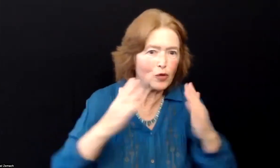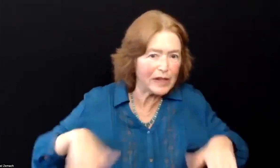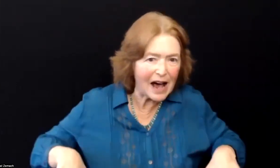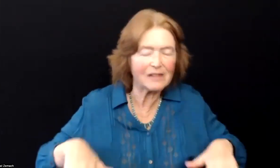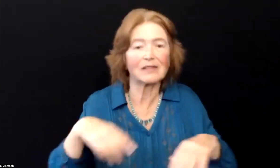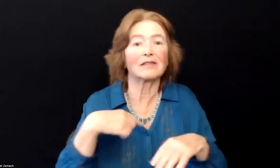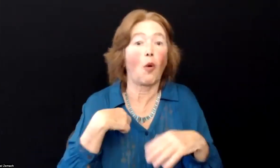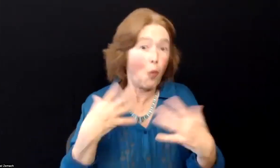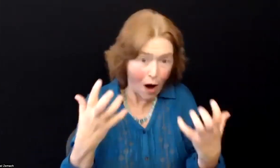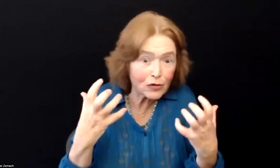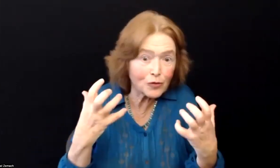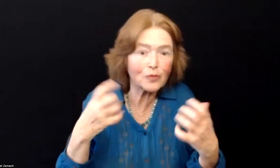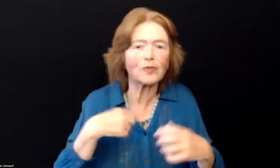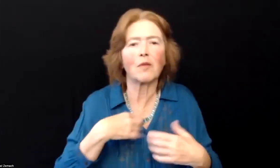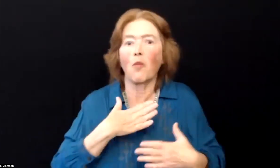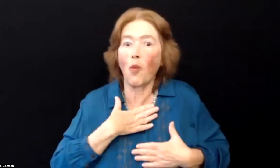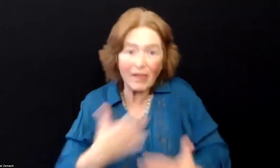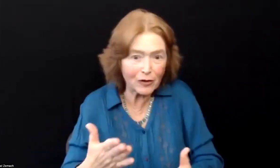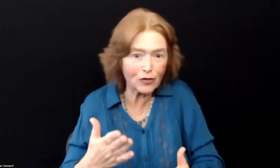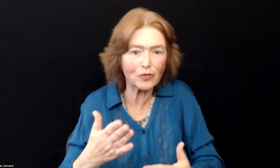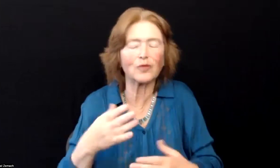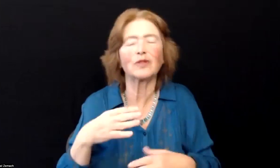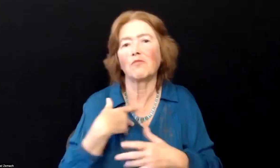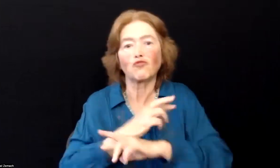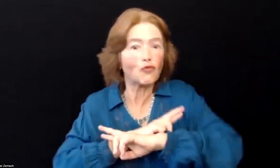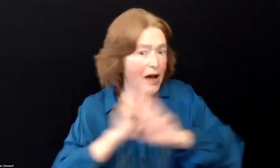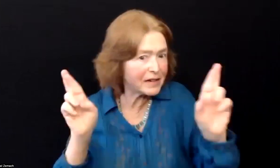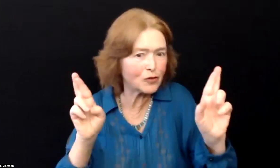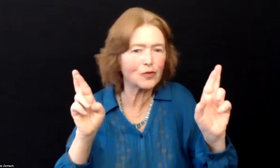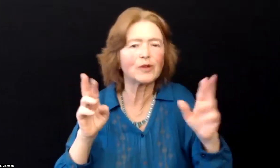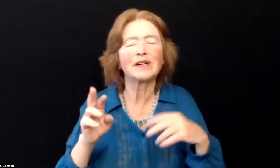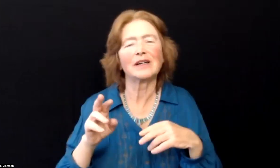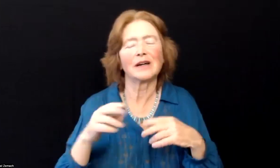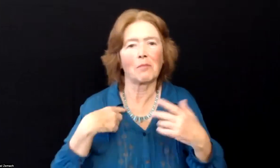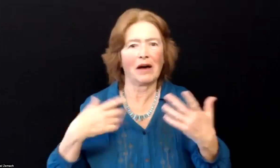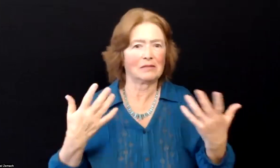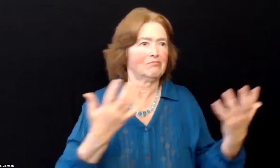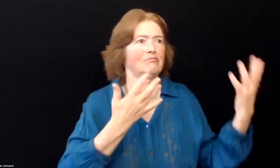There's a lot that I haven't done to promote my book, but I am wanting to, I'm willing to, I'm ready.